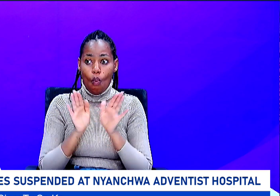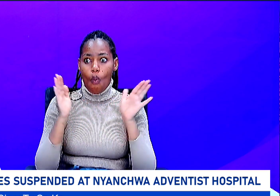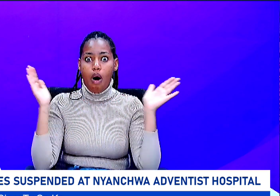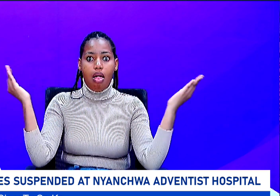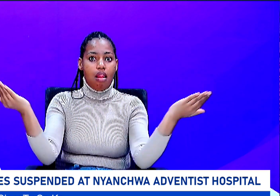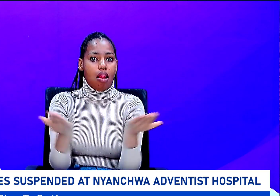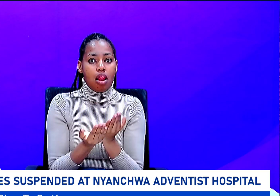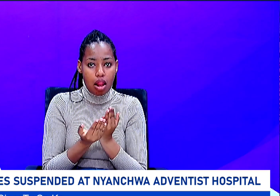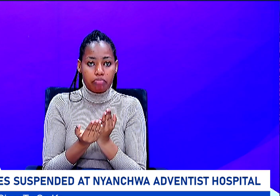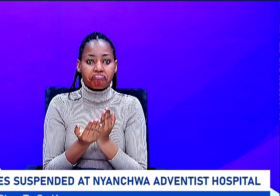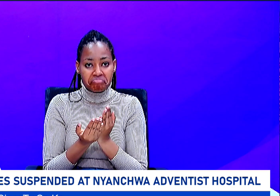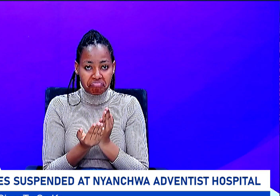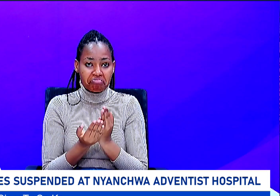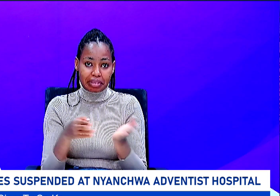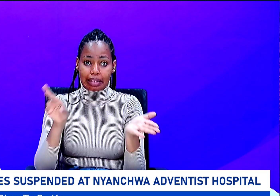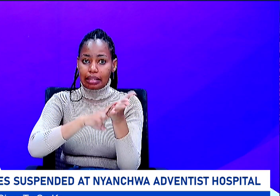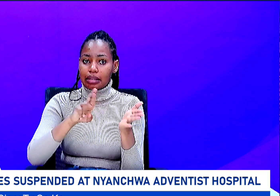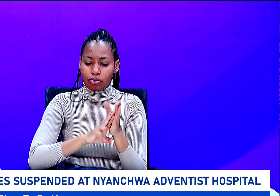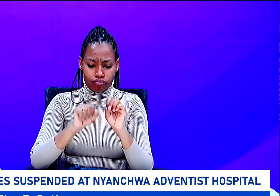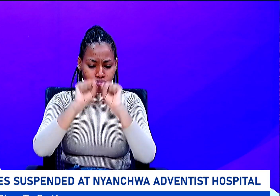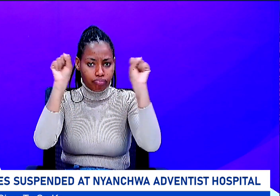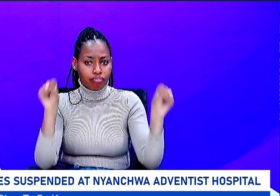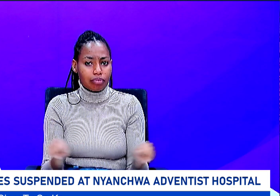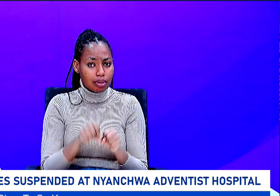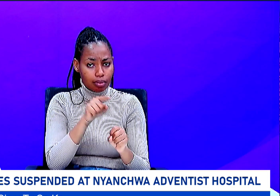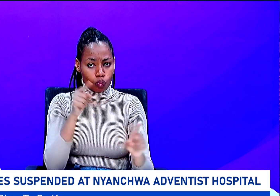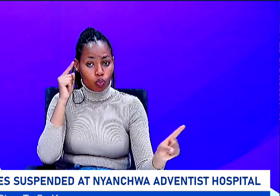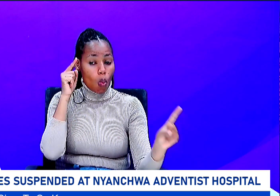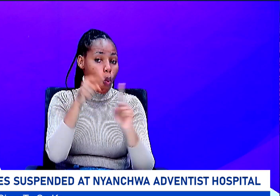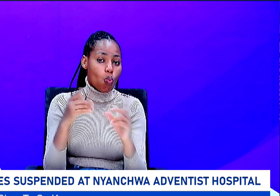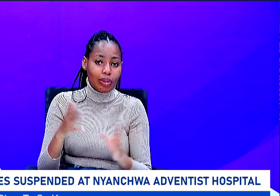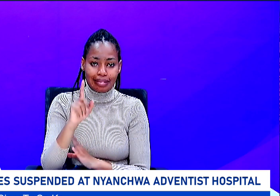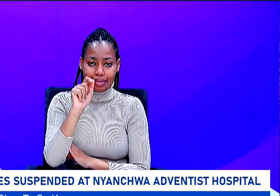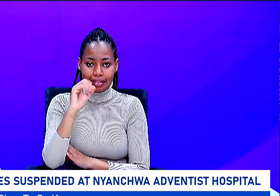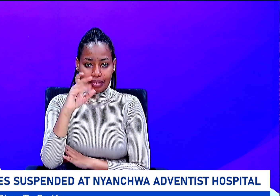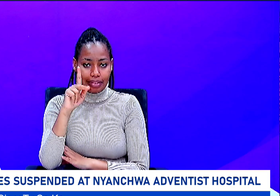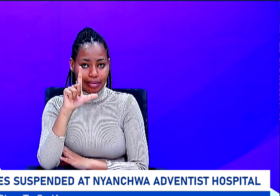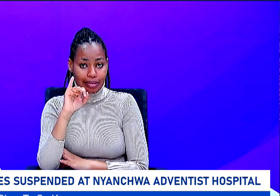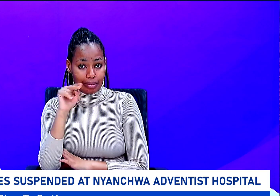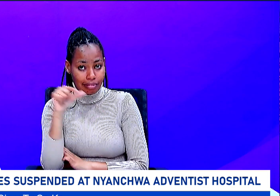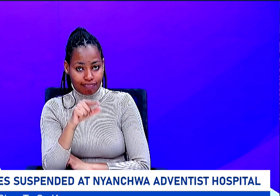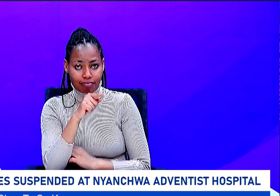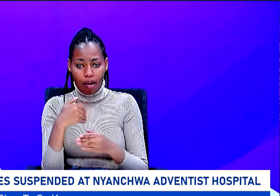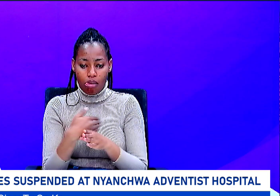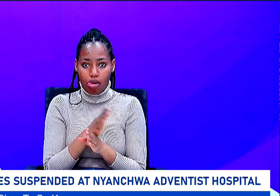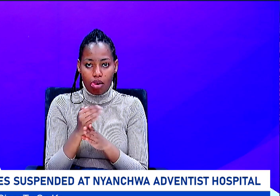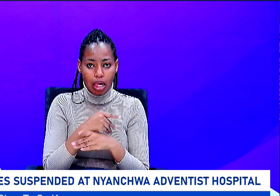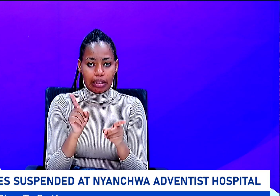Health launched a nationwide biometric registration system aimed at tackling fraud and